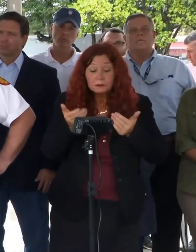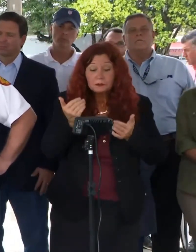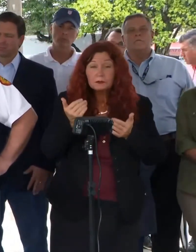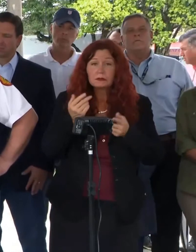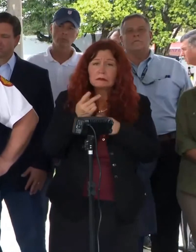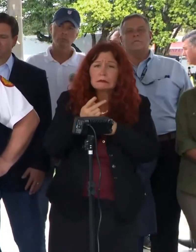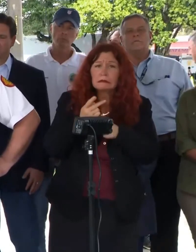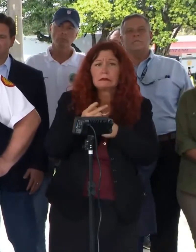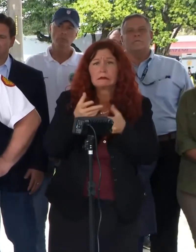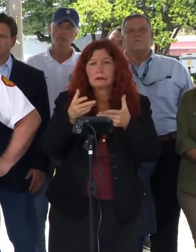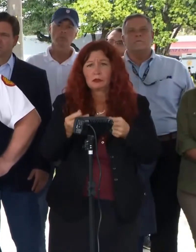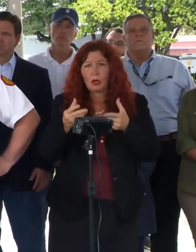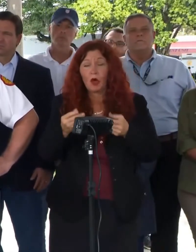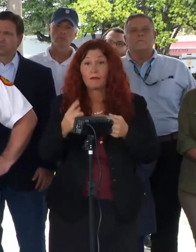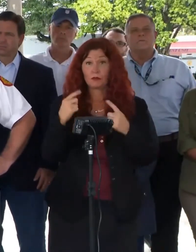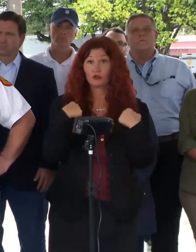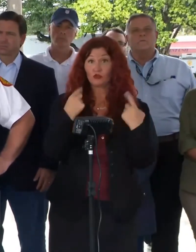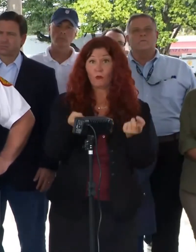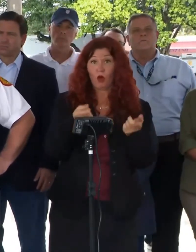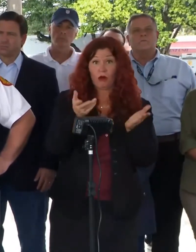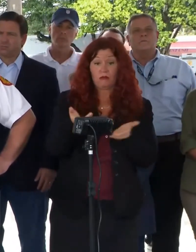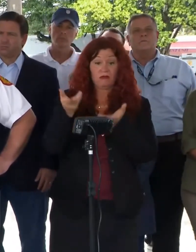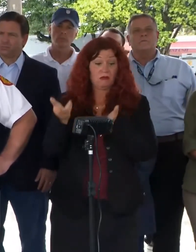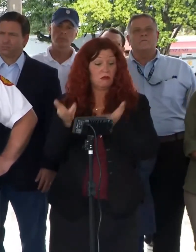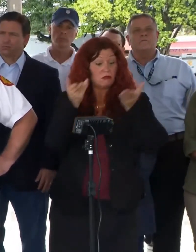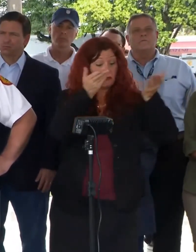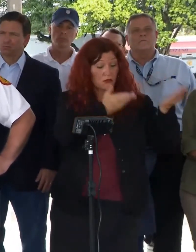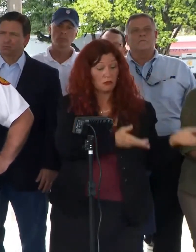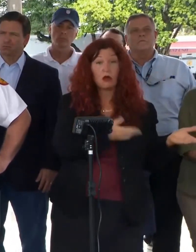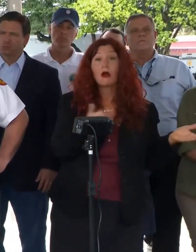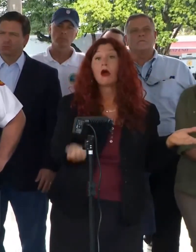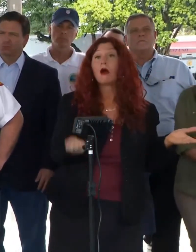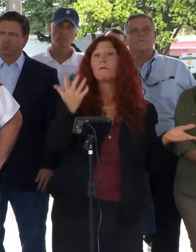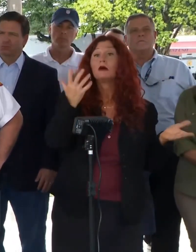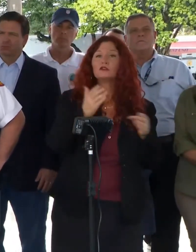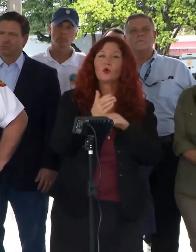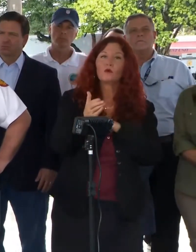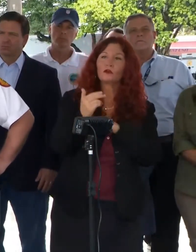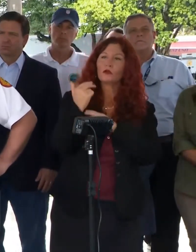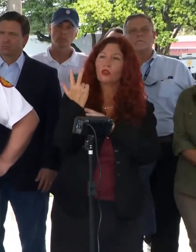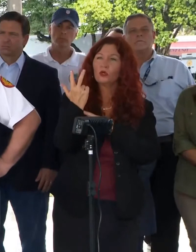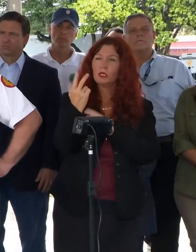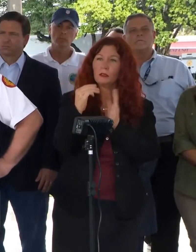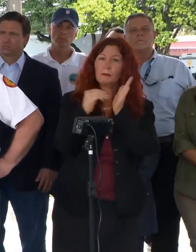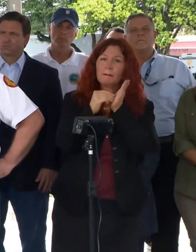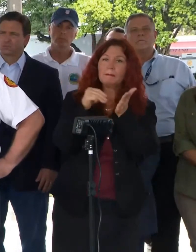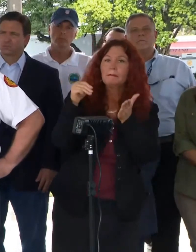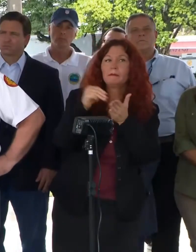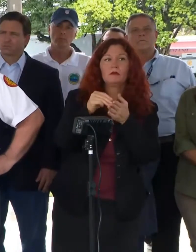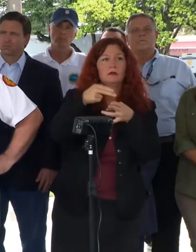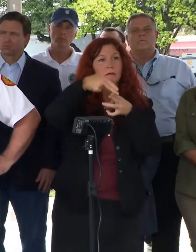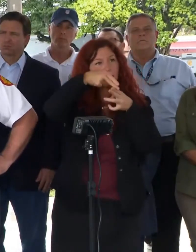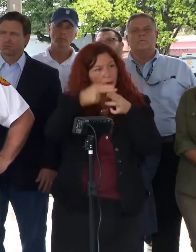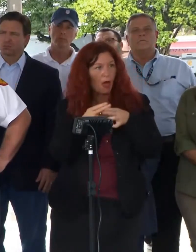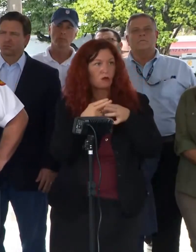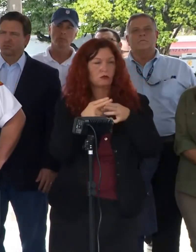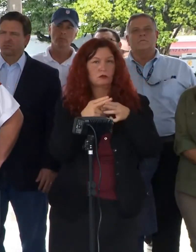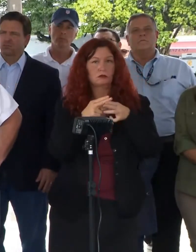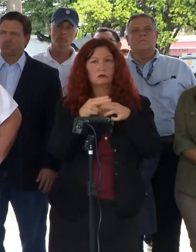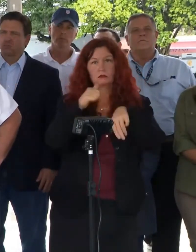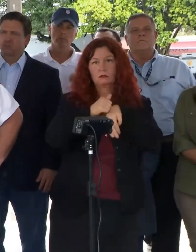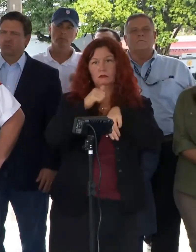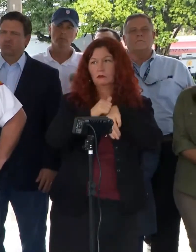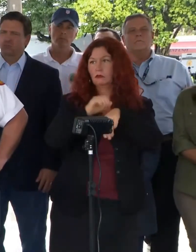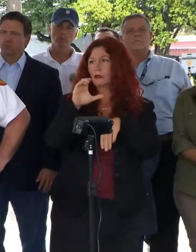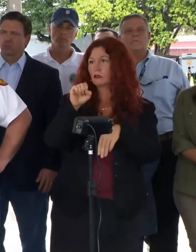million pounds of concrete at this time, which equates to over 850 cubic feet. We have all the state Florida